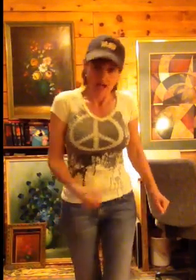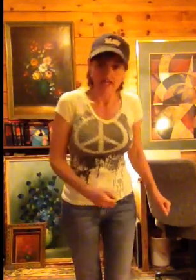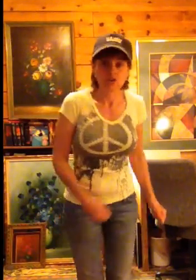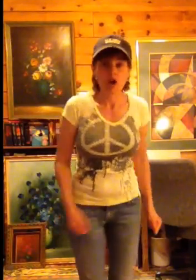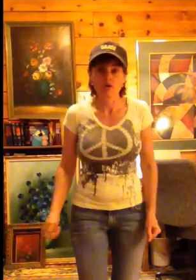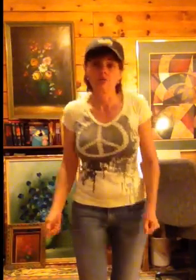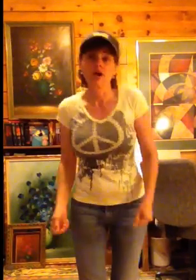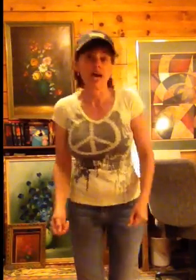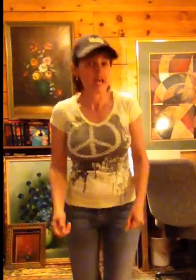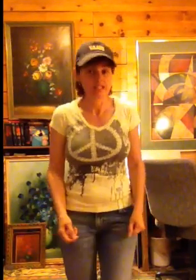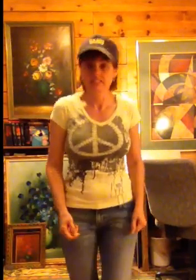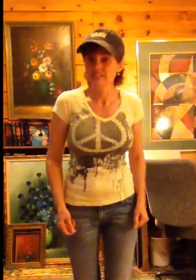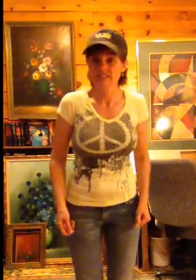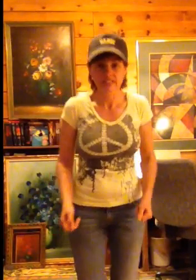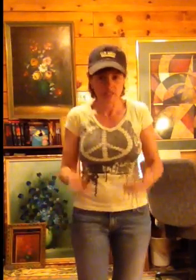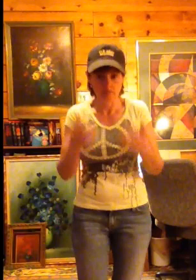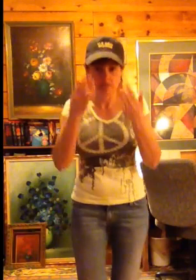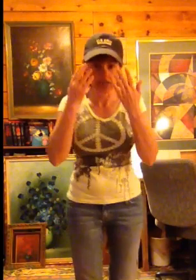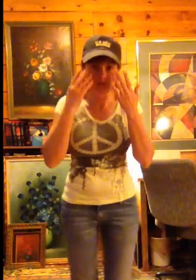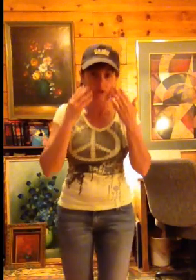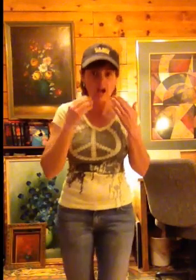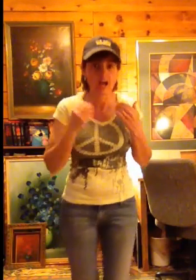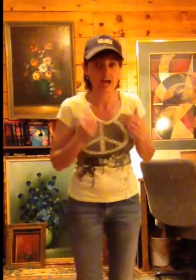I know you hate to see me cry.